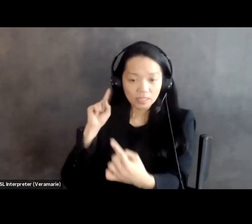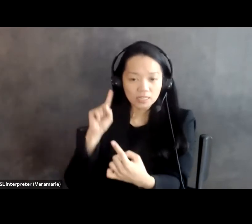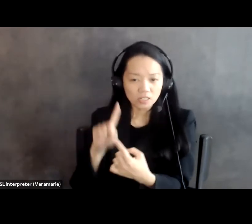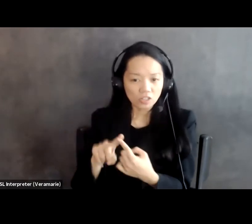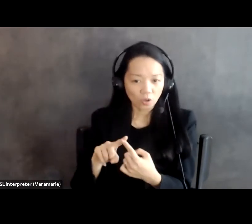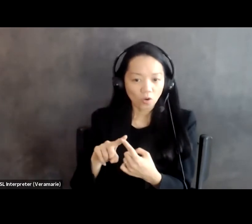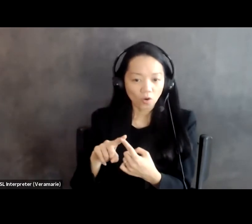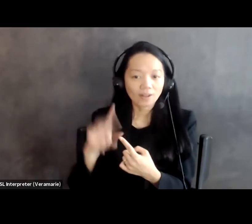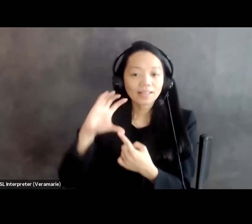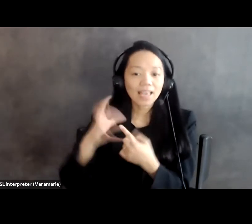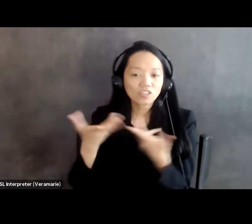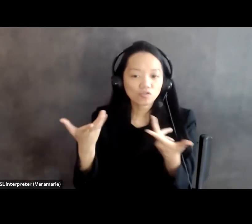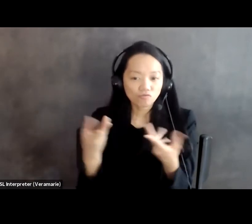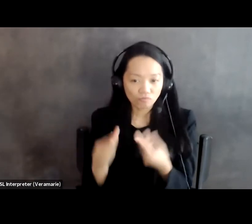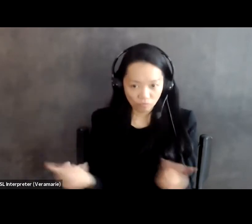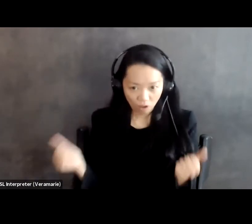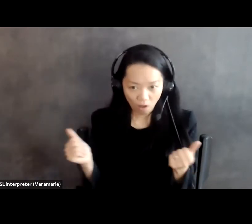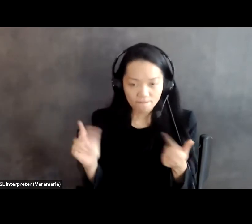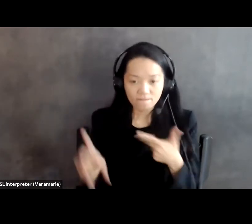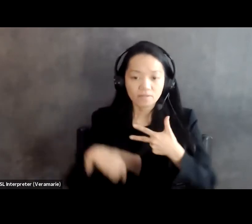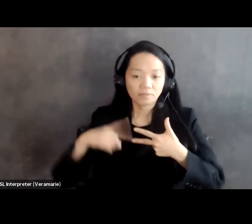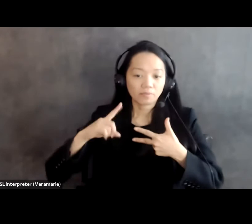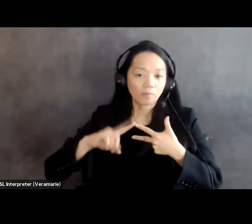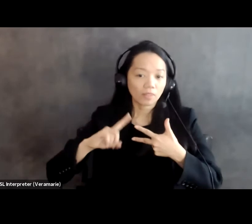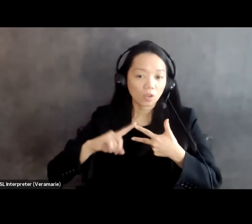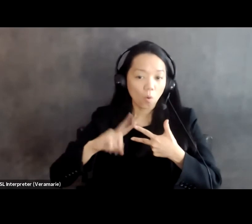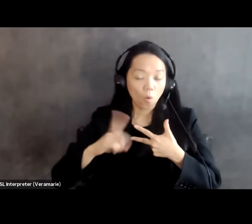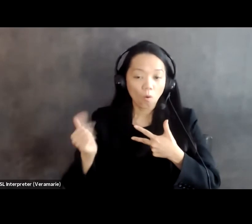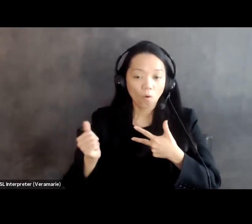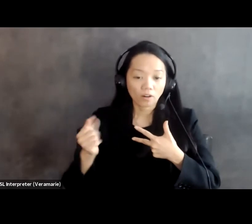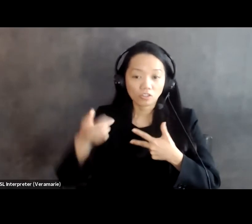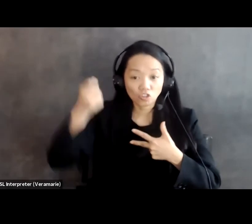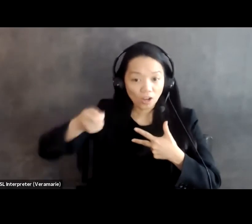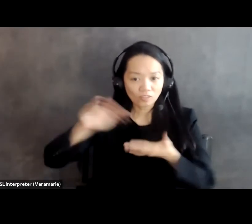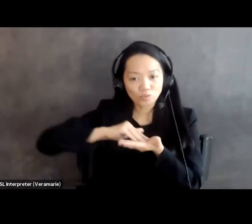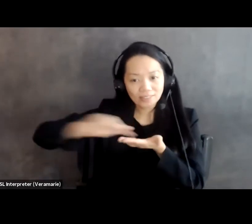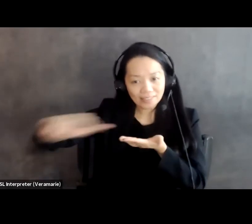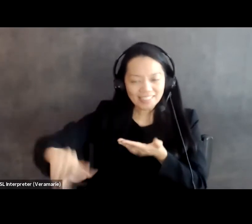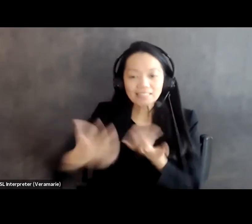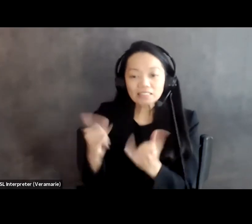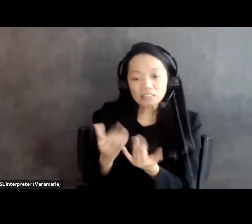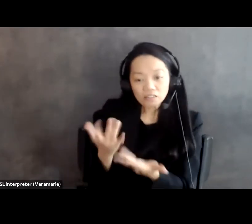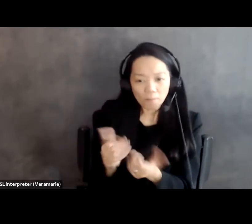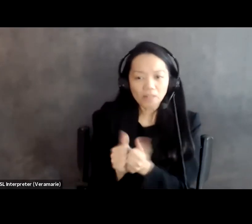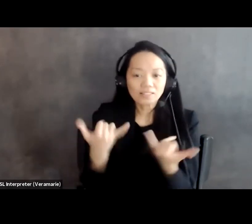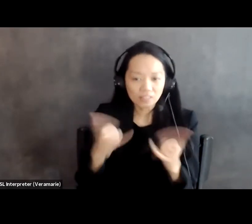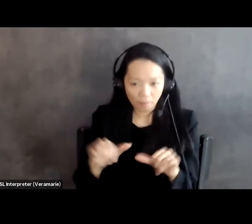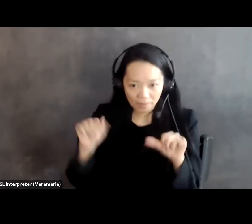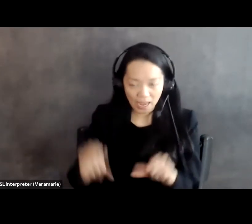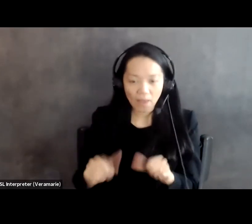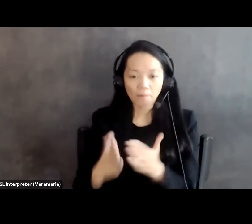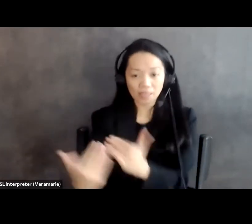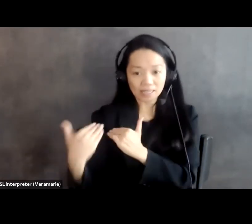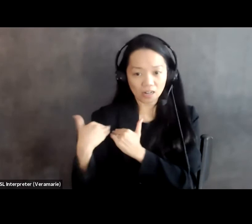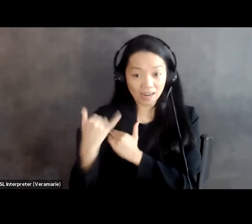until the case is resolved. The judge can release that person. The case is still pending. The person will still be held accountable if they're